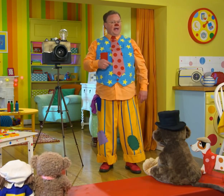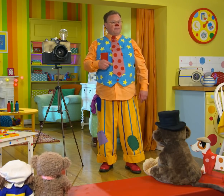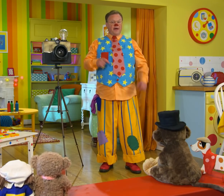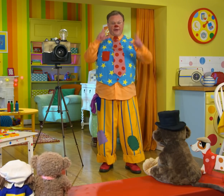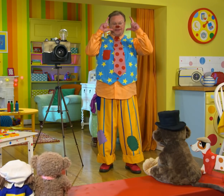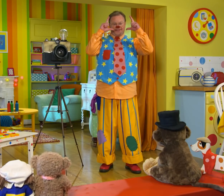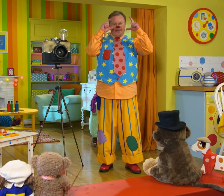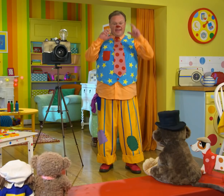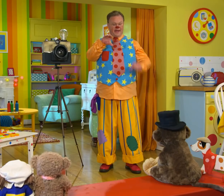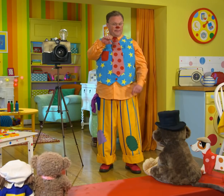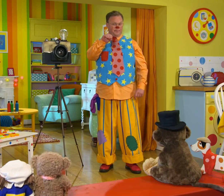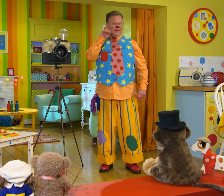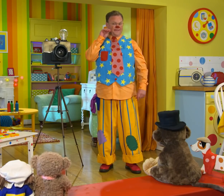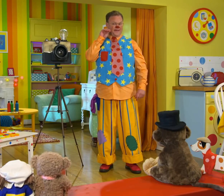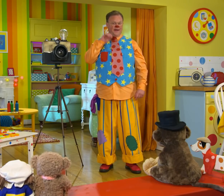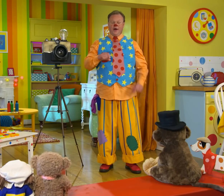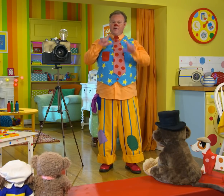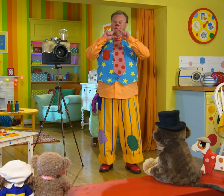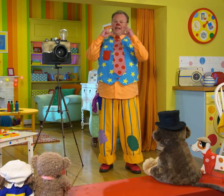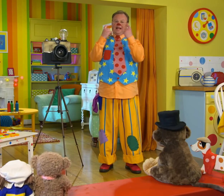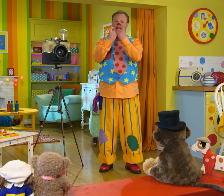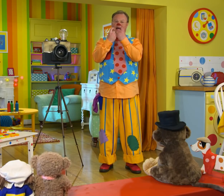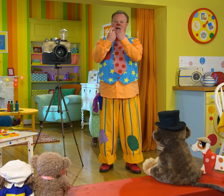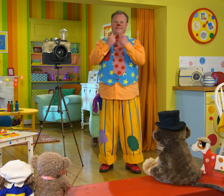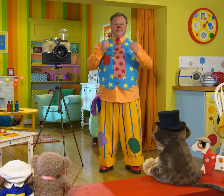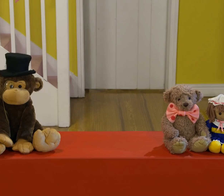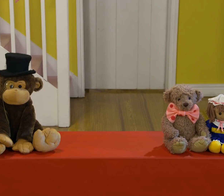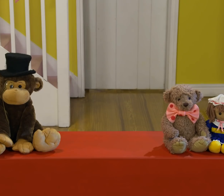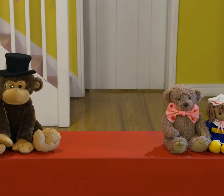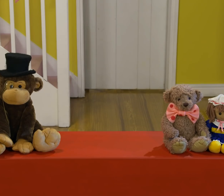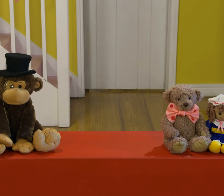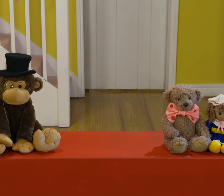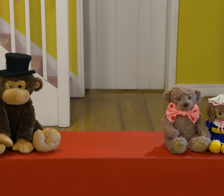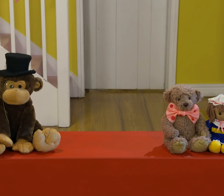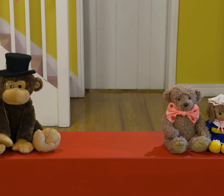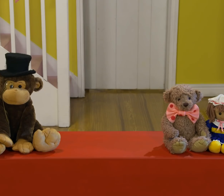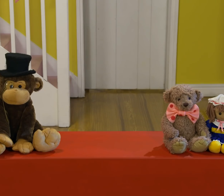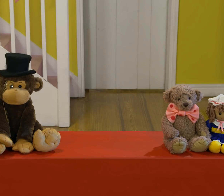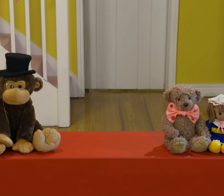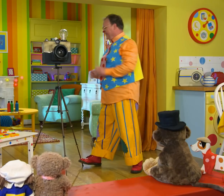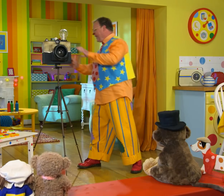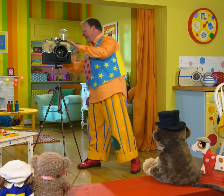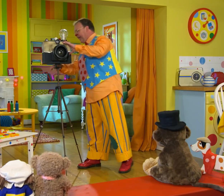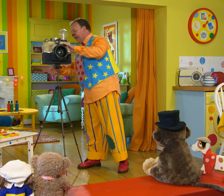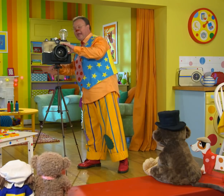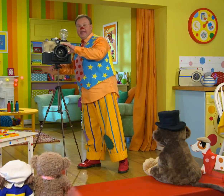I'm going to take a picture of my class. Woohoo! Is that your